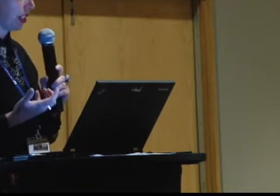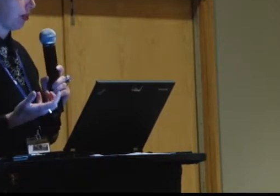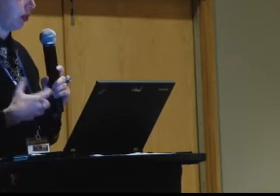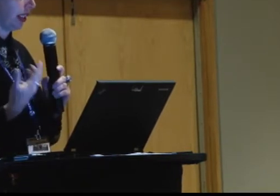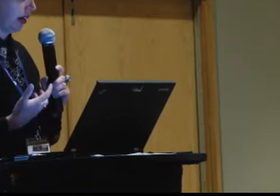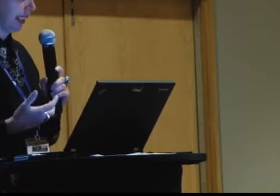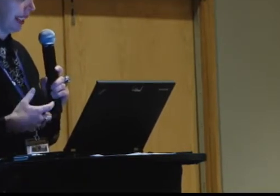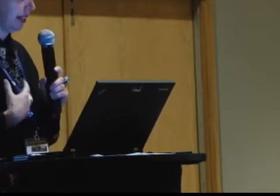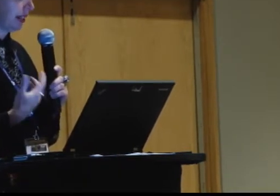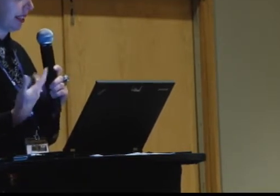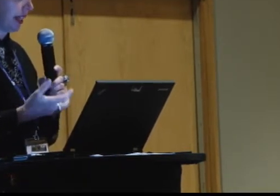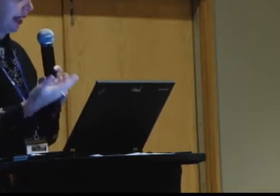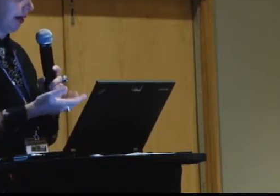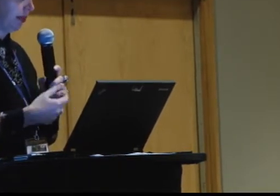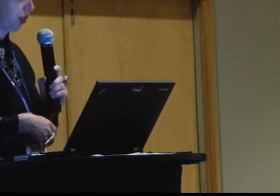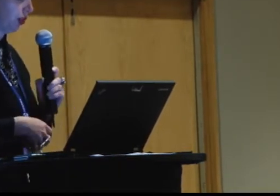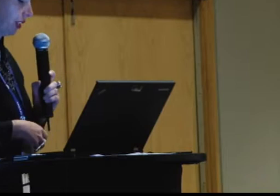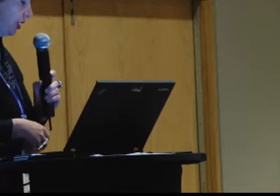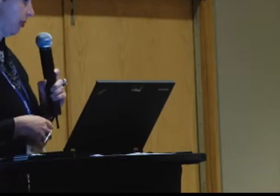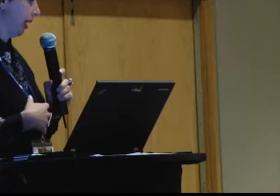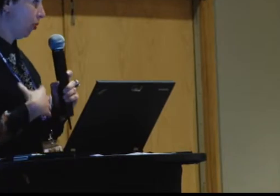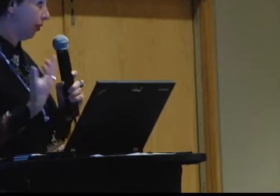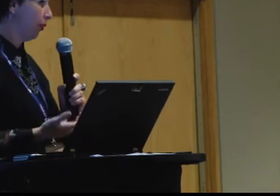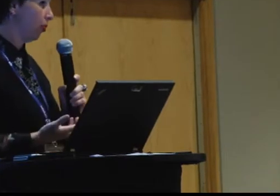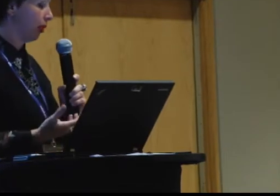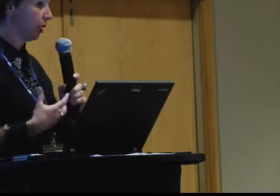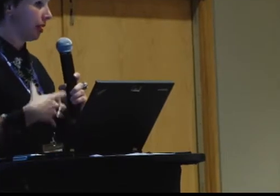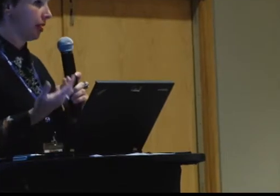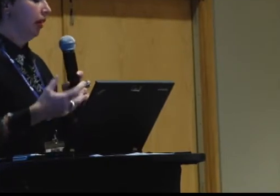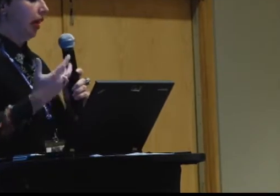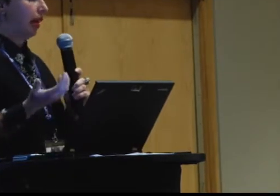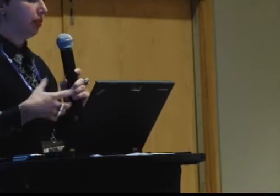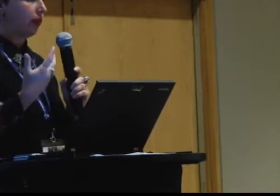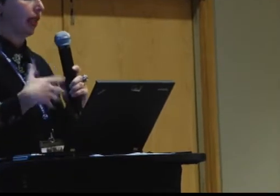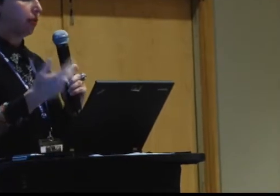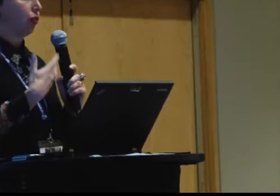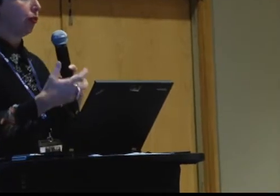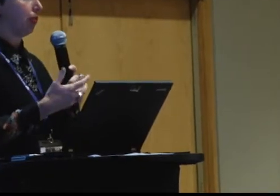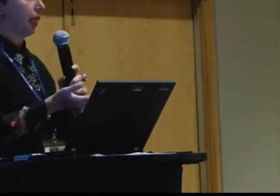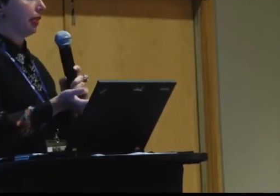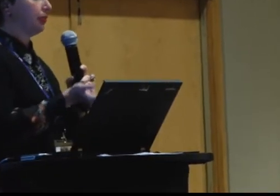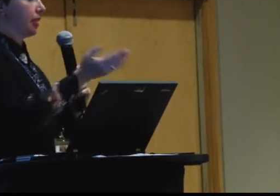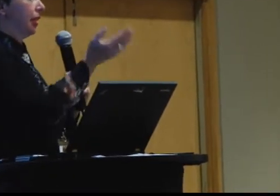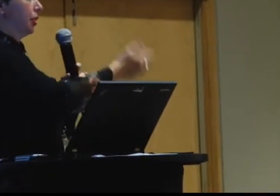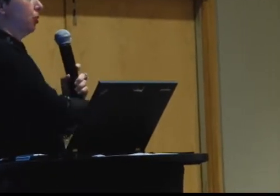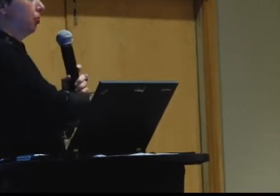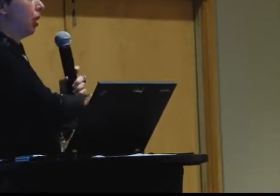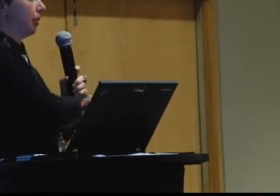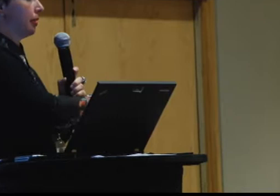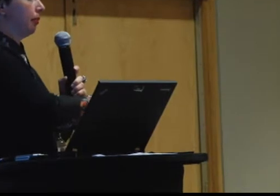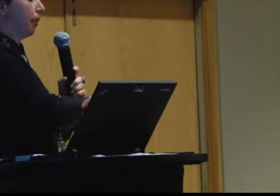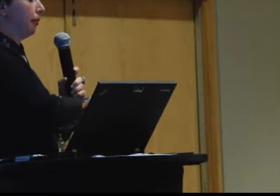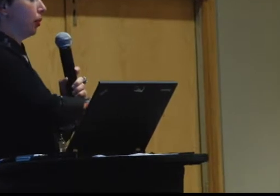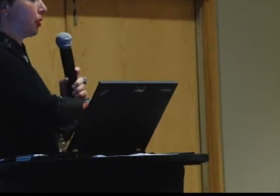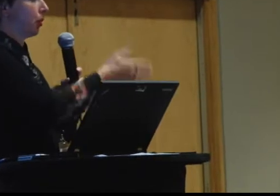where we're just pooling ideas. There's a junior and intermediate one forming, which is developed on from the idea of just an initial